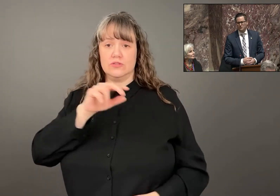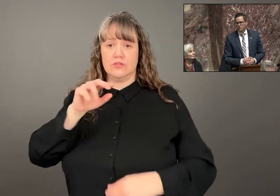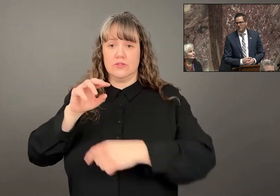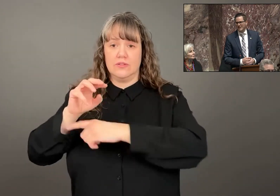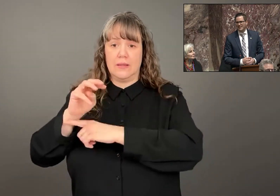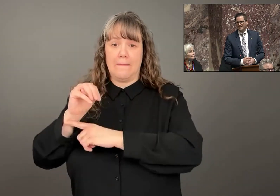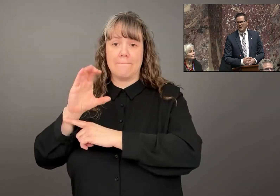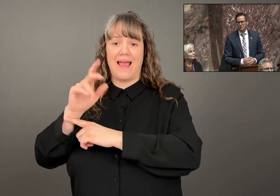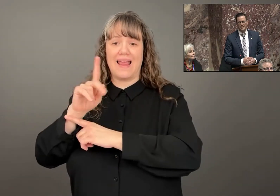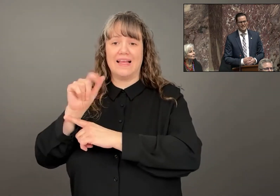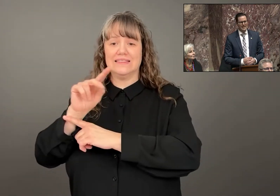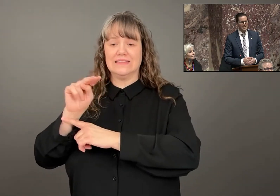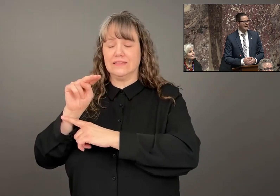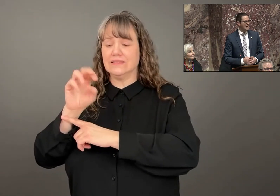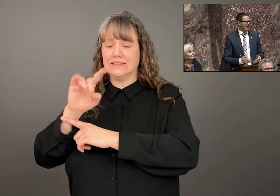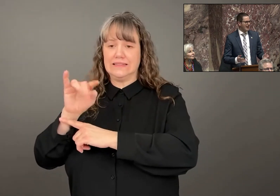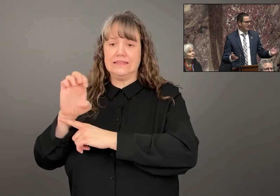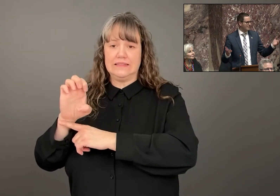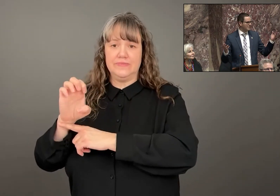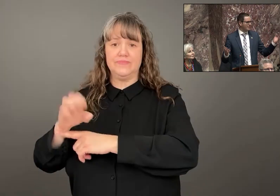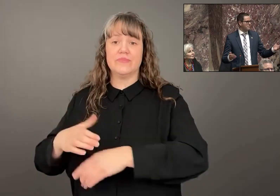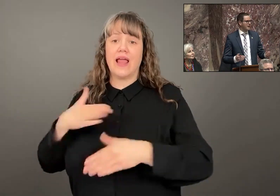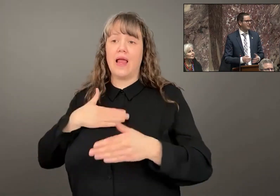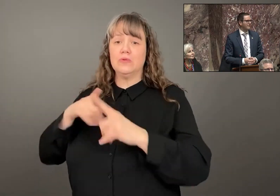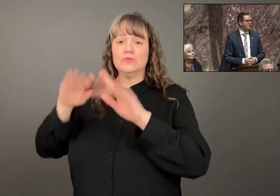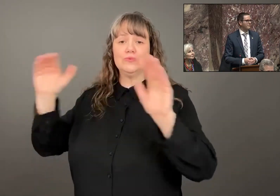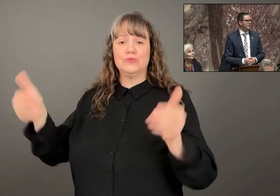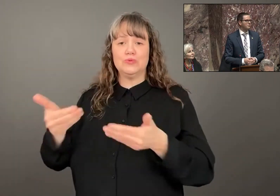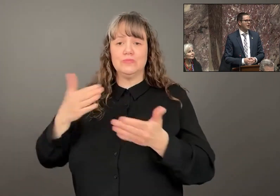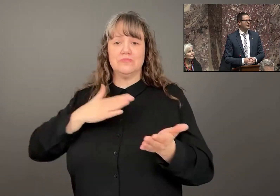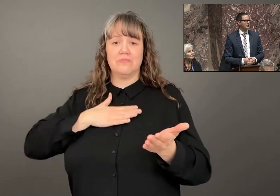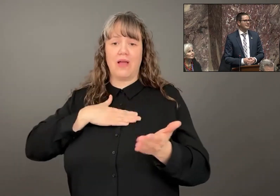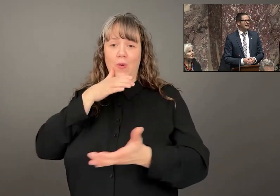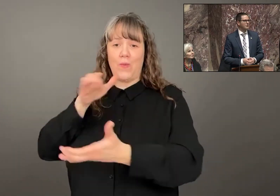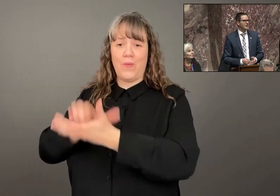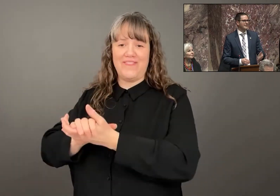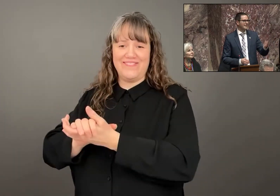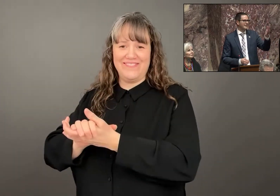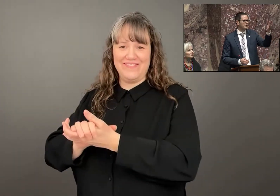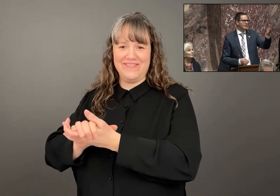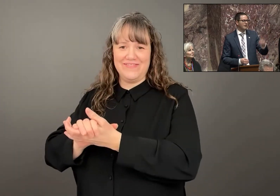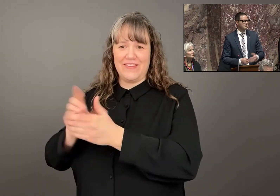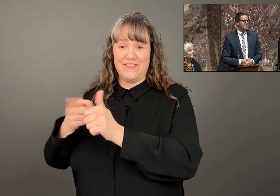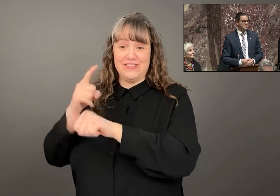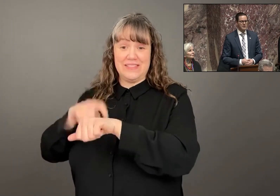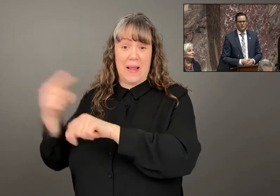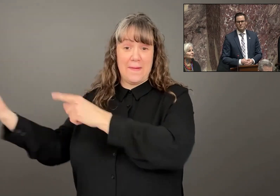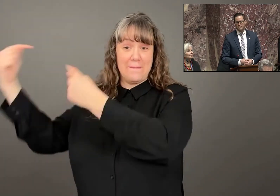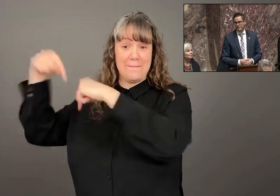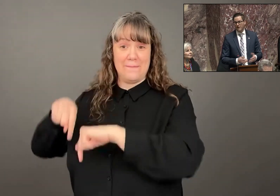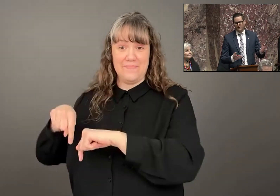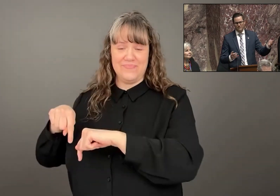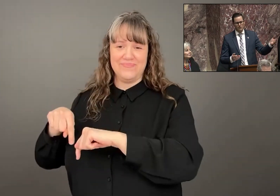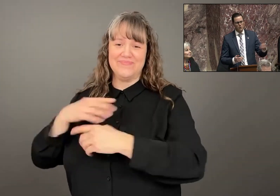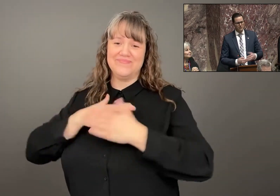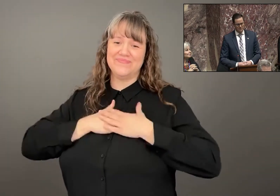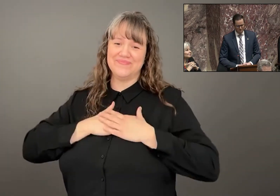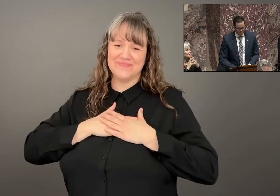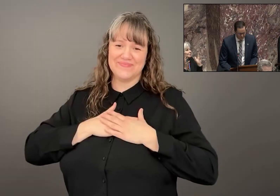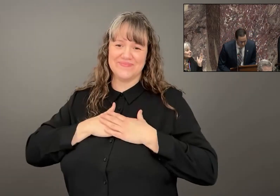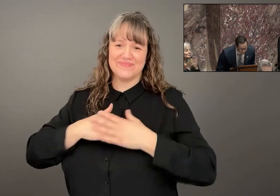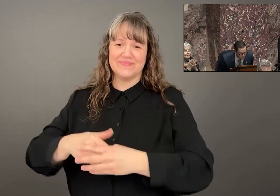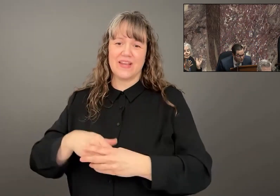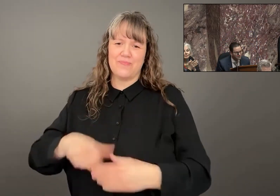Giddens, who's joining in the gallery today. The love of my life. I'm very proud that she's here, and will the House please make her very